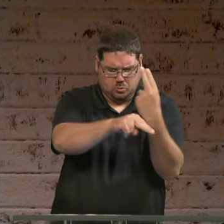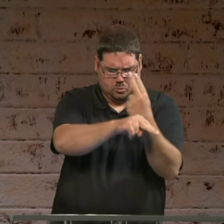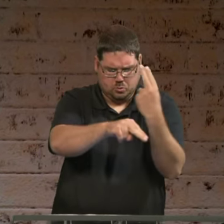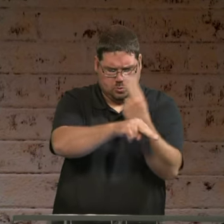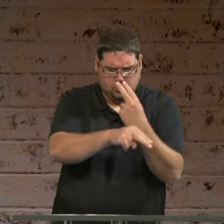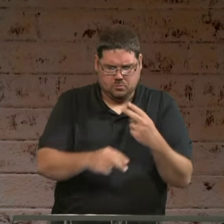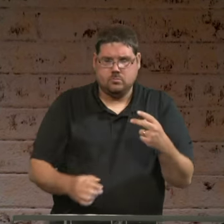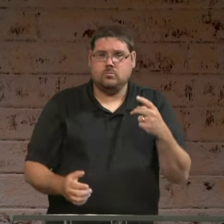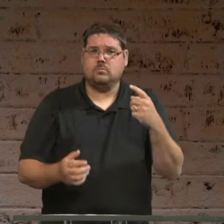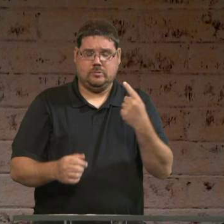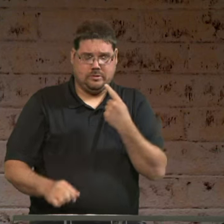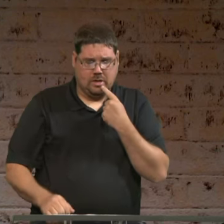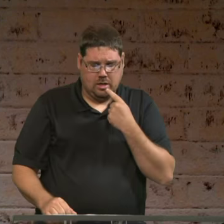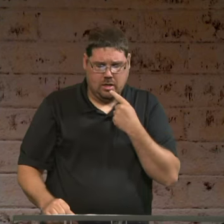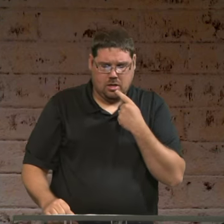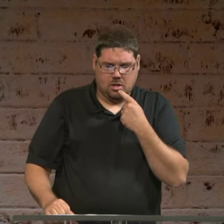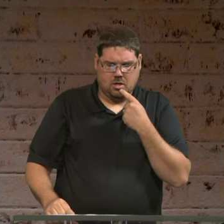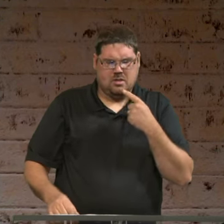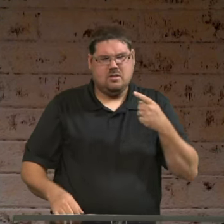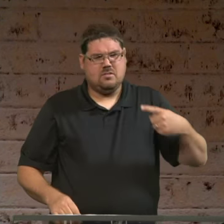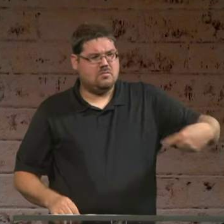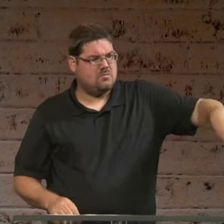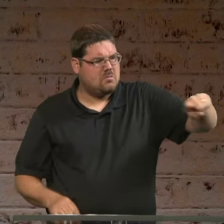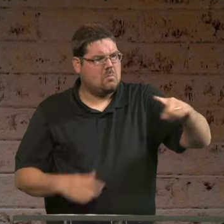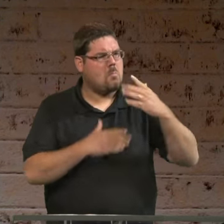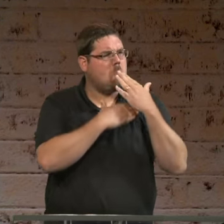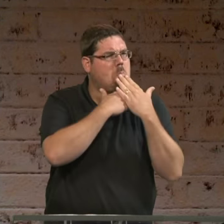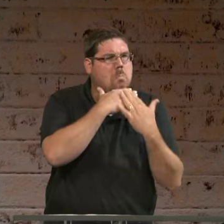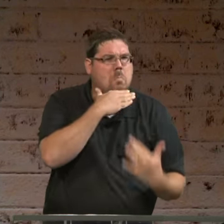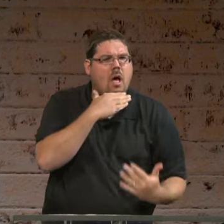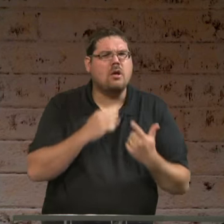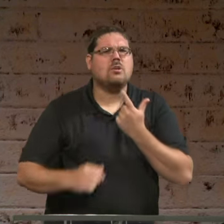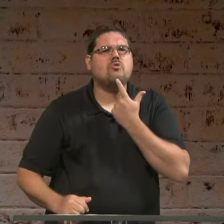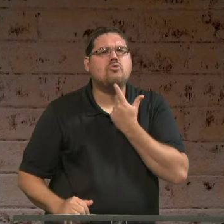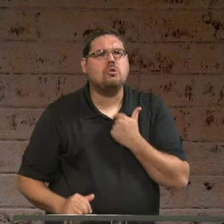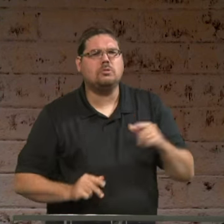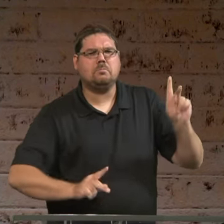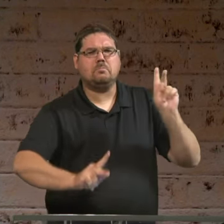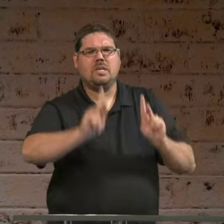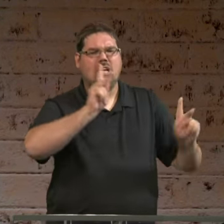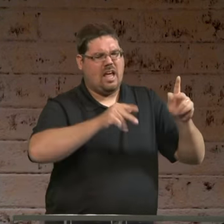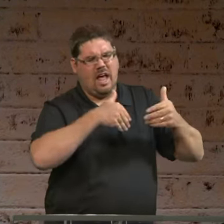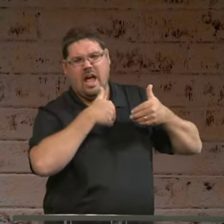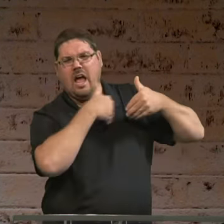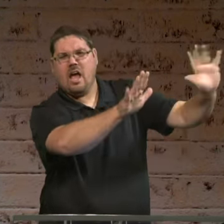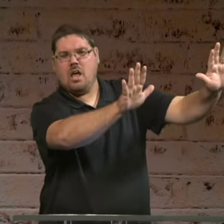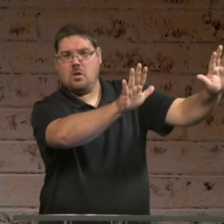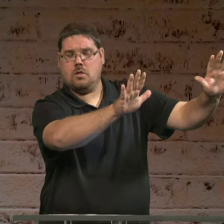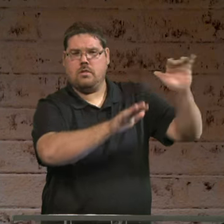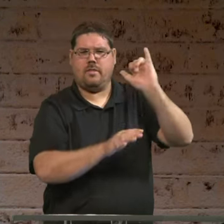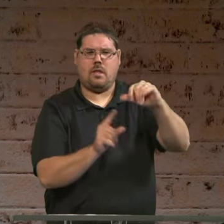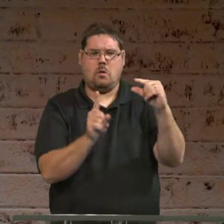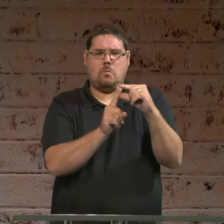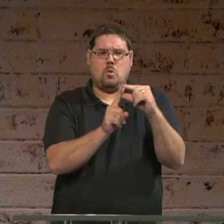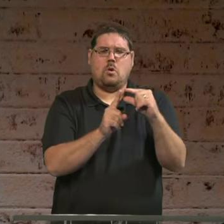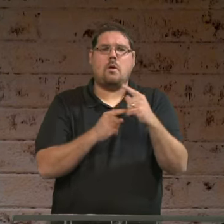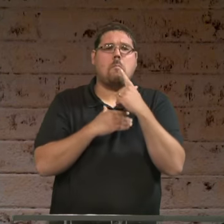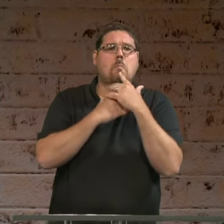right now, let's talk about this first part. He says, those bloodthirsty people, he says, away with